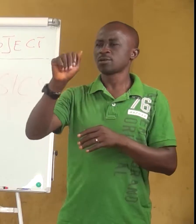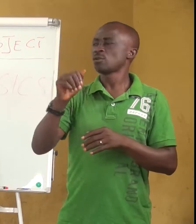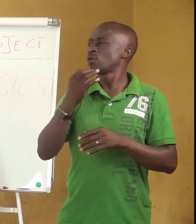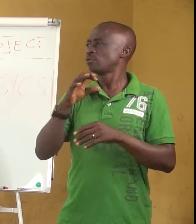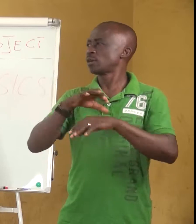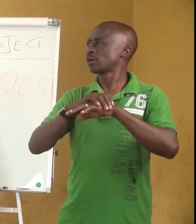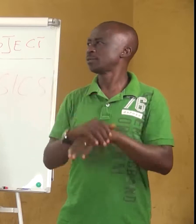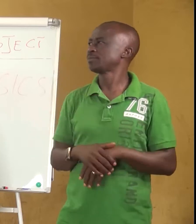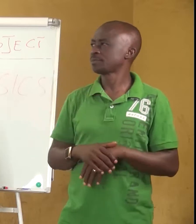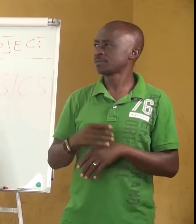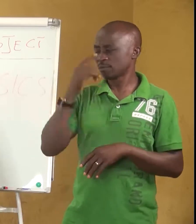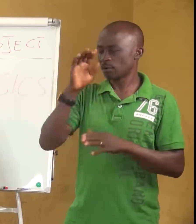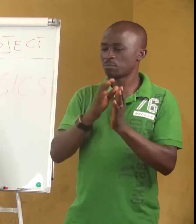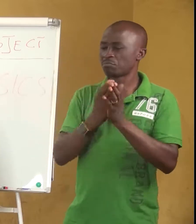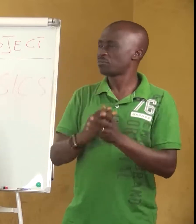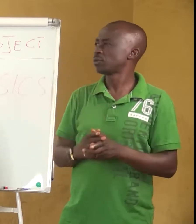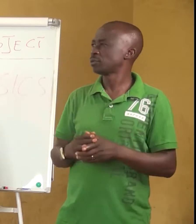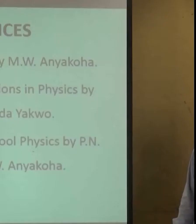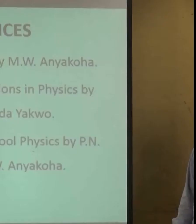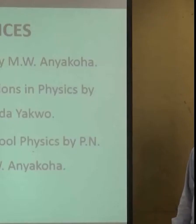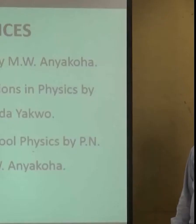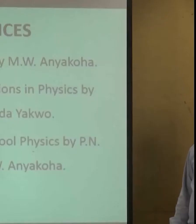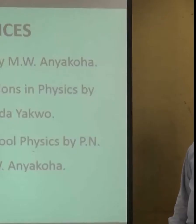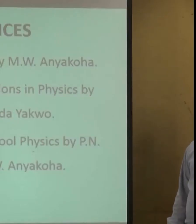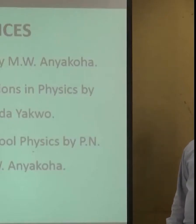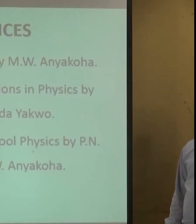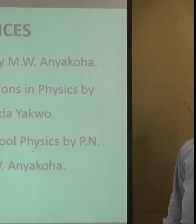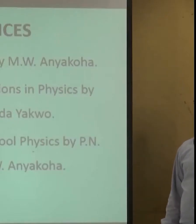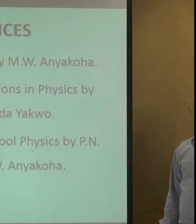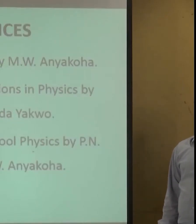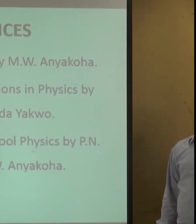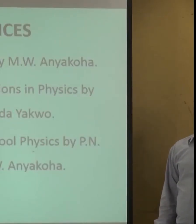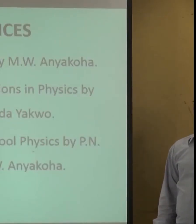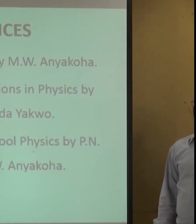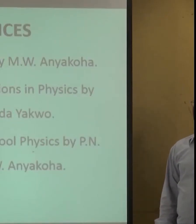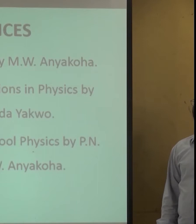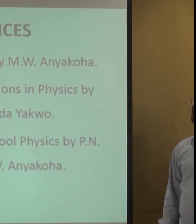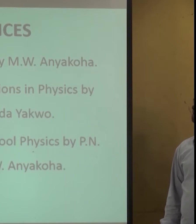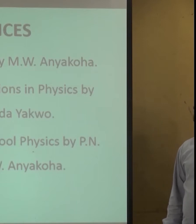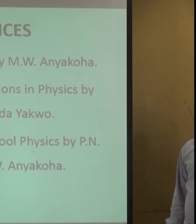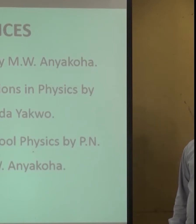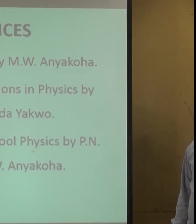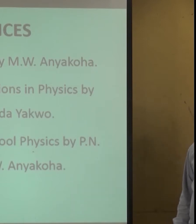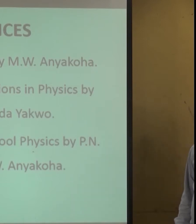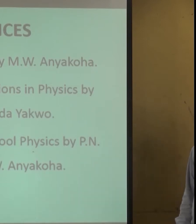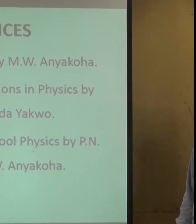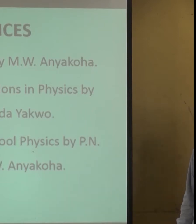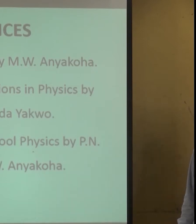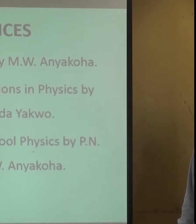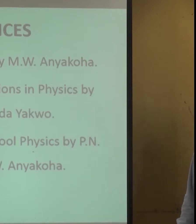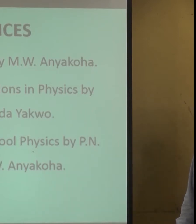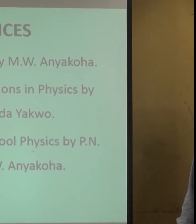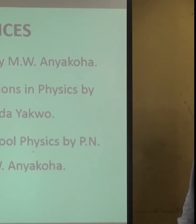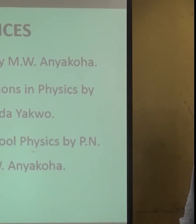then for our references, it still remained number 1, New School Physics by M.W. Anyakoha.